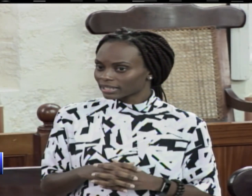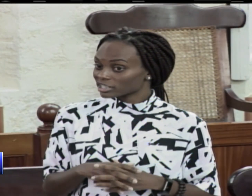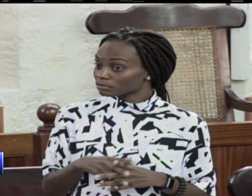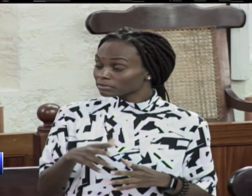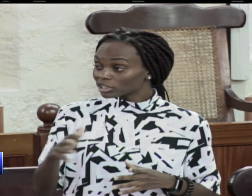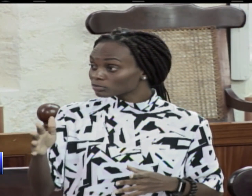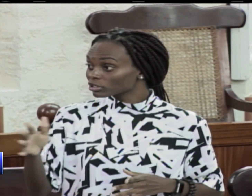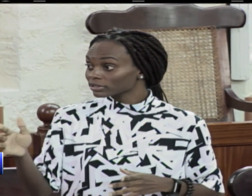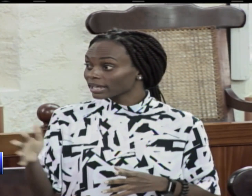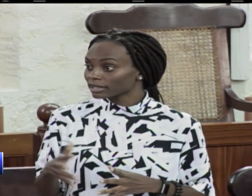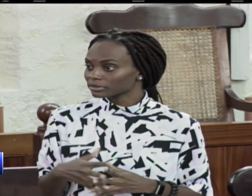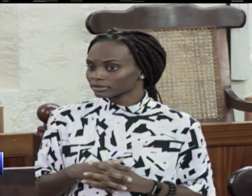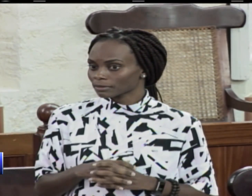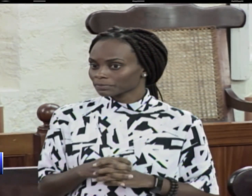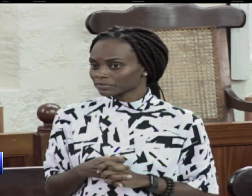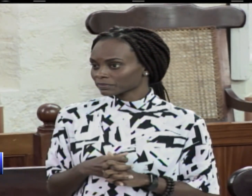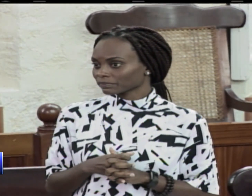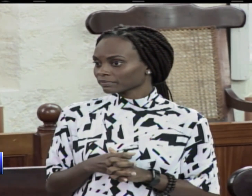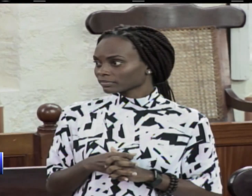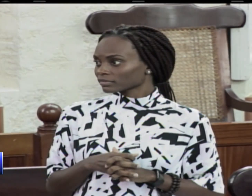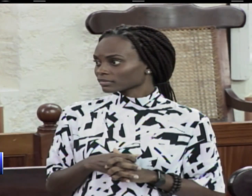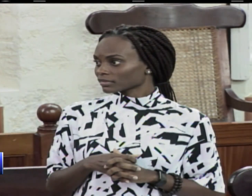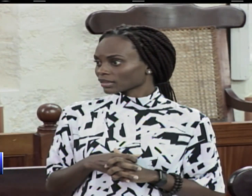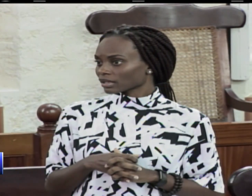that is much more reliable